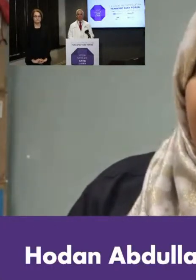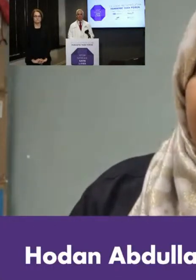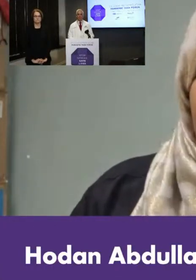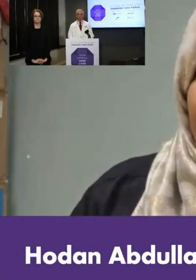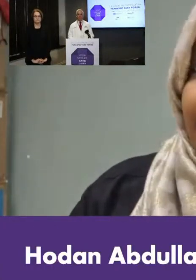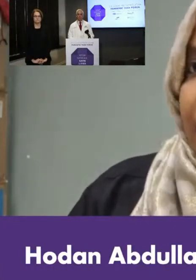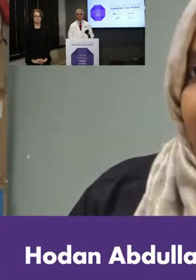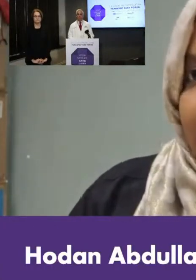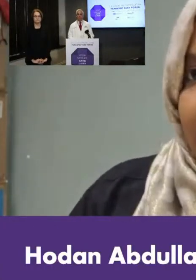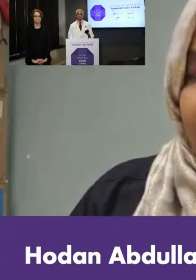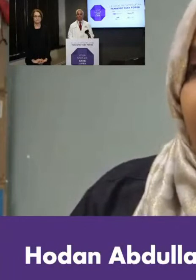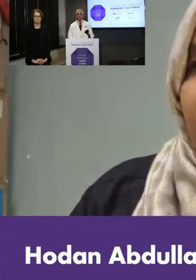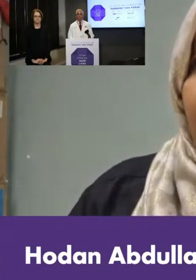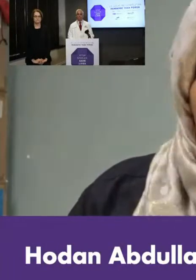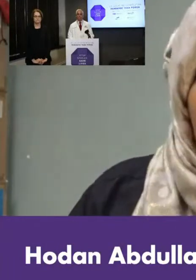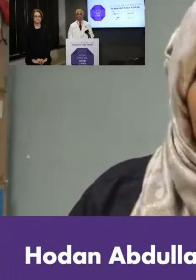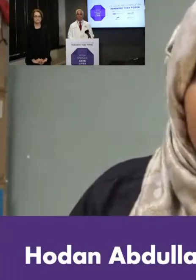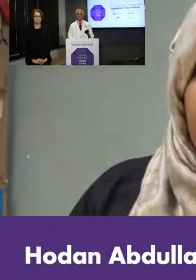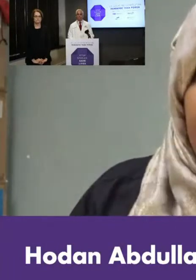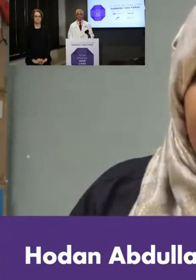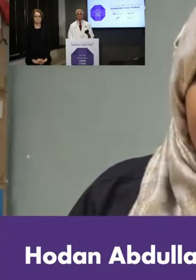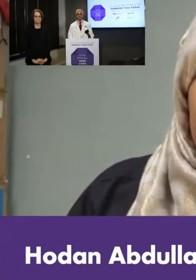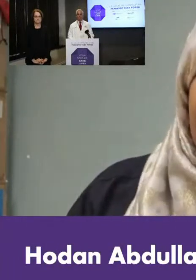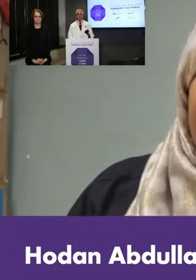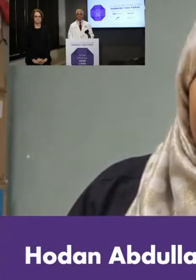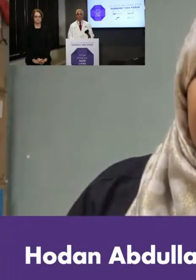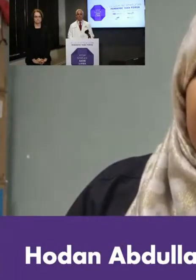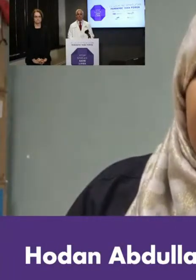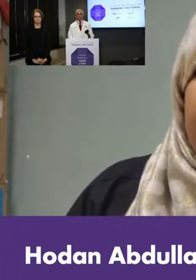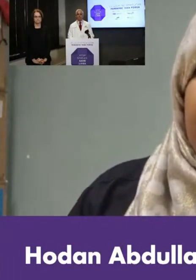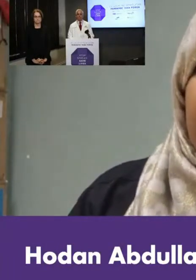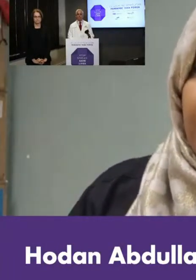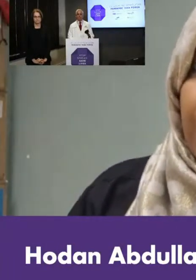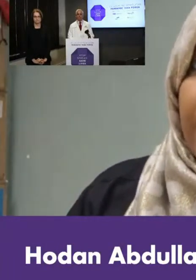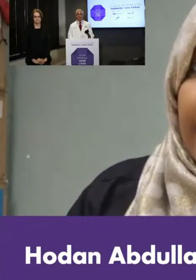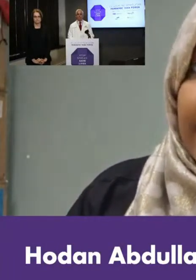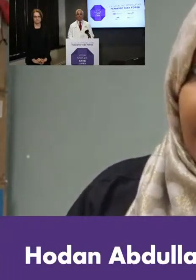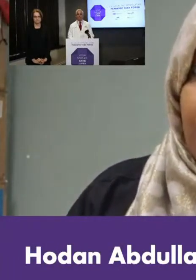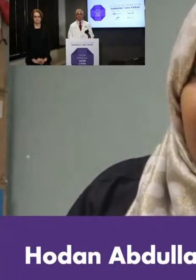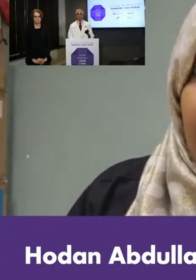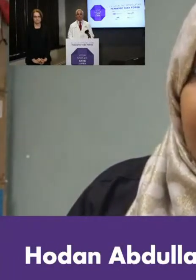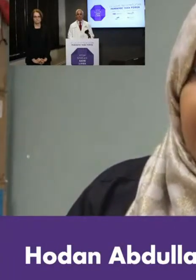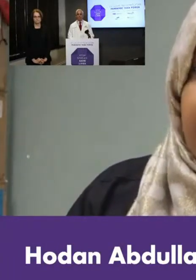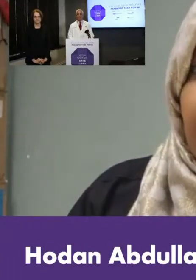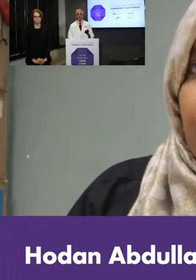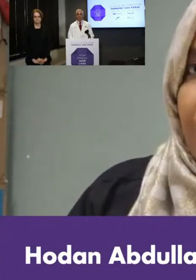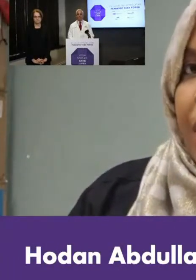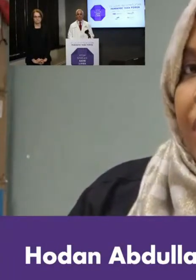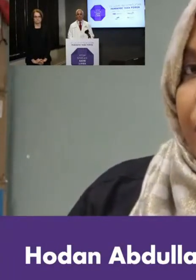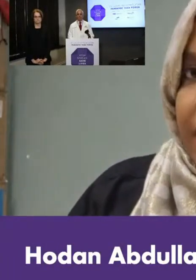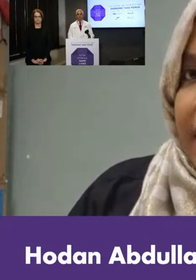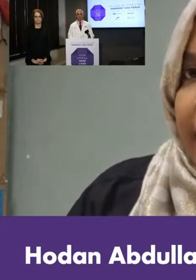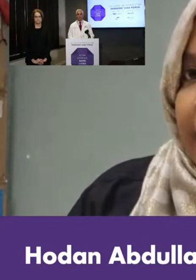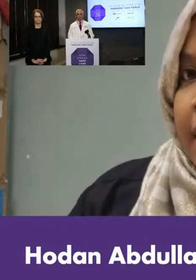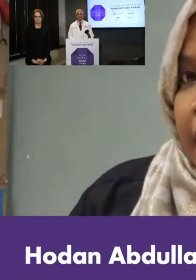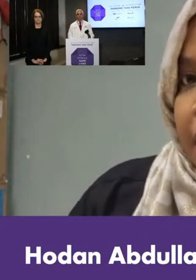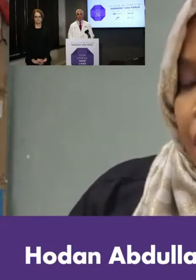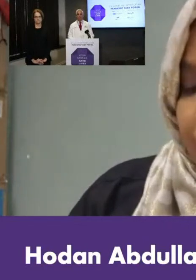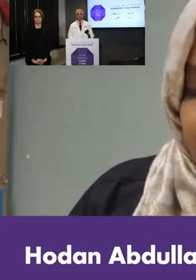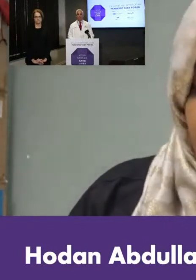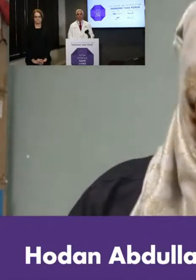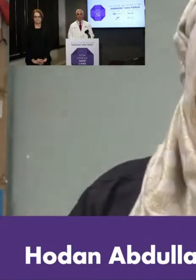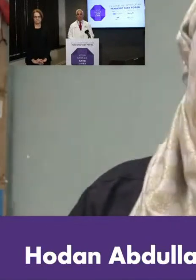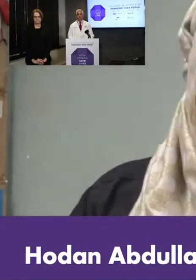sore arm, but that lasted about a day. But I was prepared for a greater immune response, especially with that second shot, because I knew I'd rather risk that than to